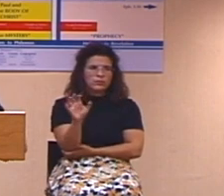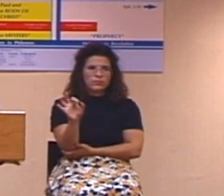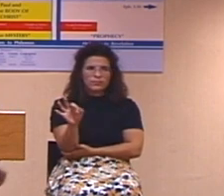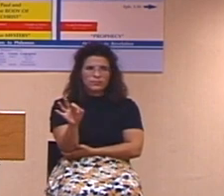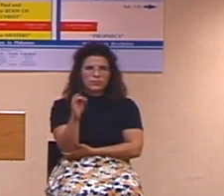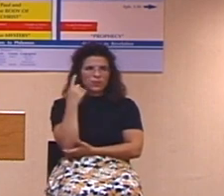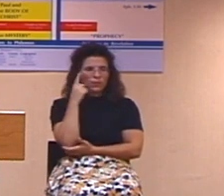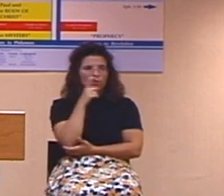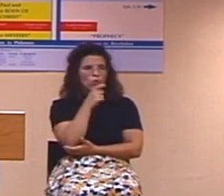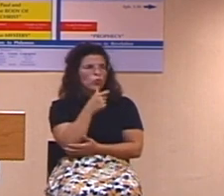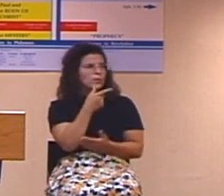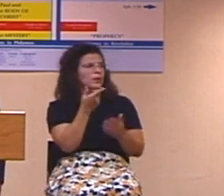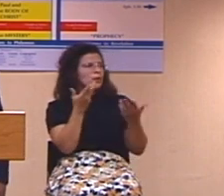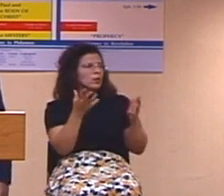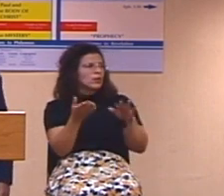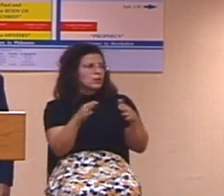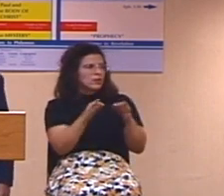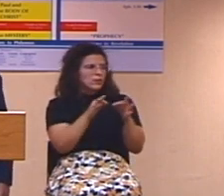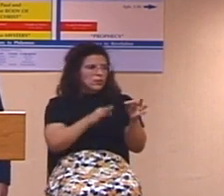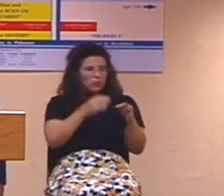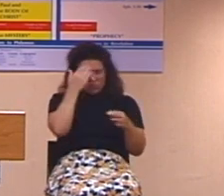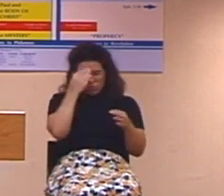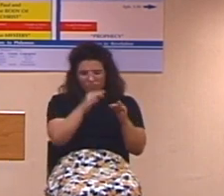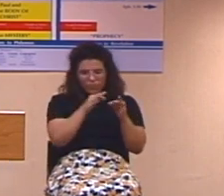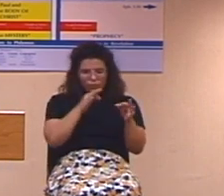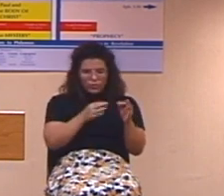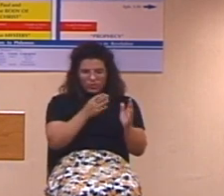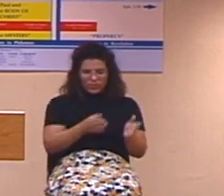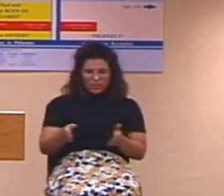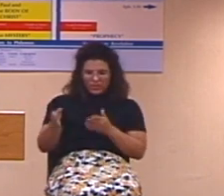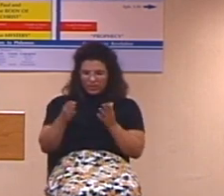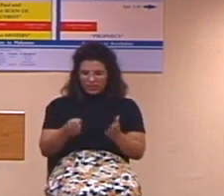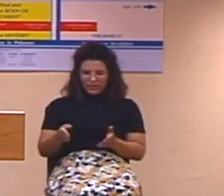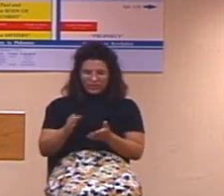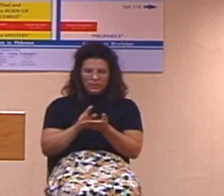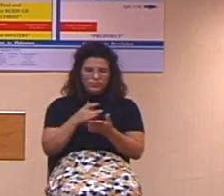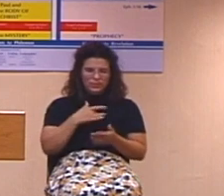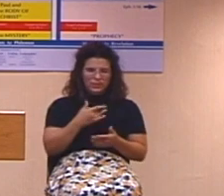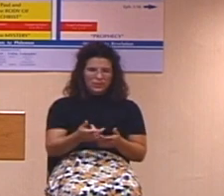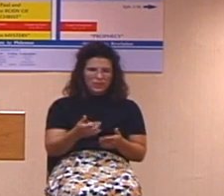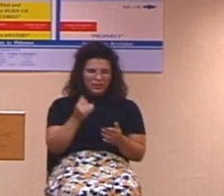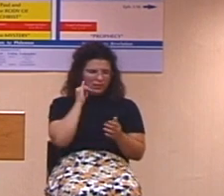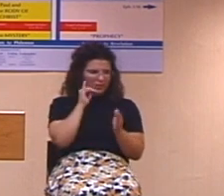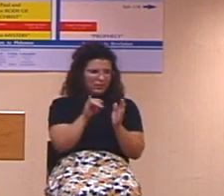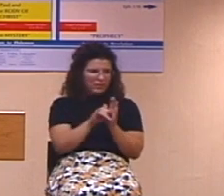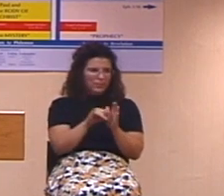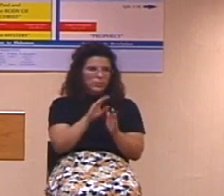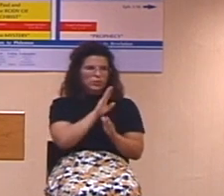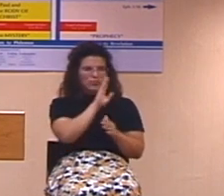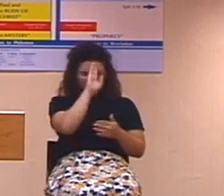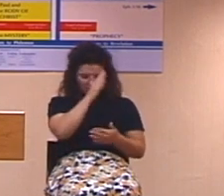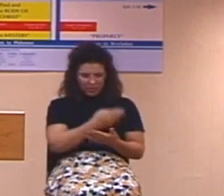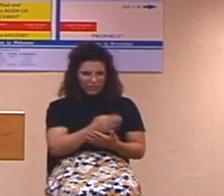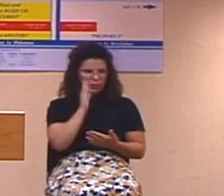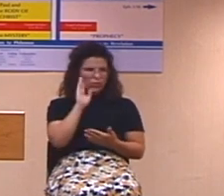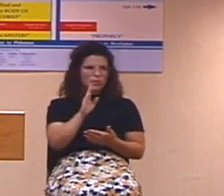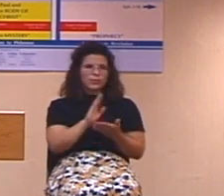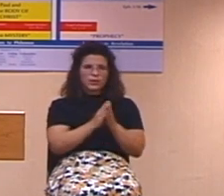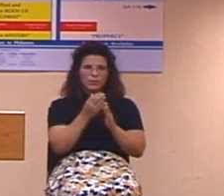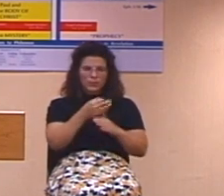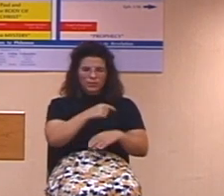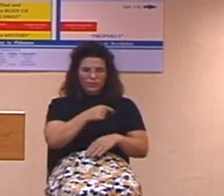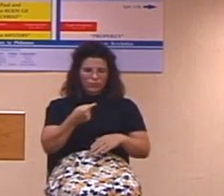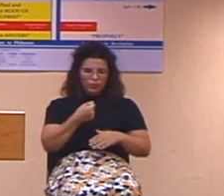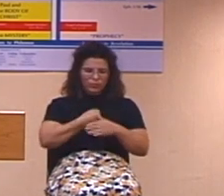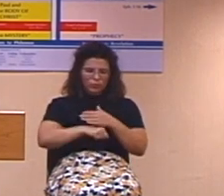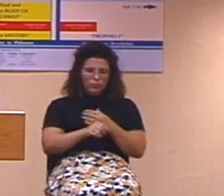verse 29. For whom He did foreknow, He did also predestinate to be conformed to the image of His Son, that he might be the firstborn among